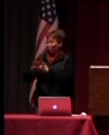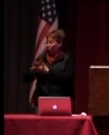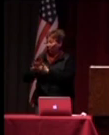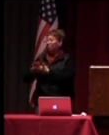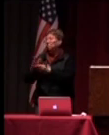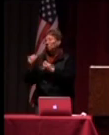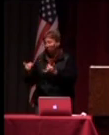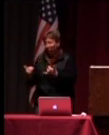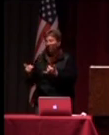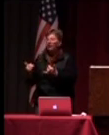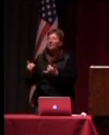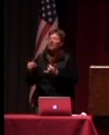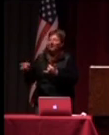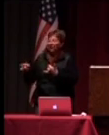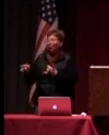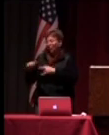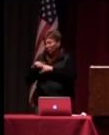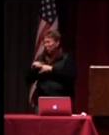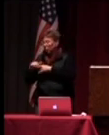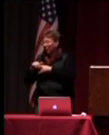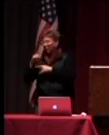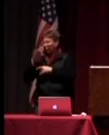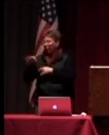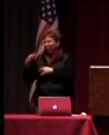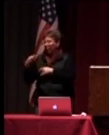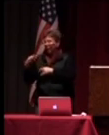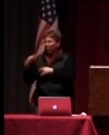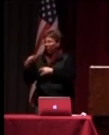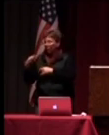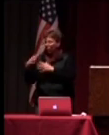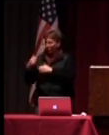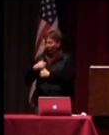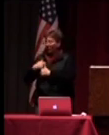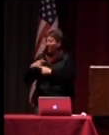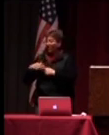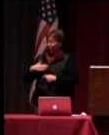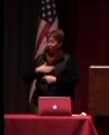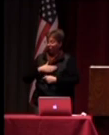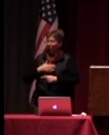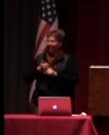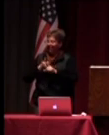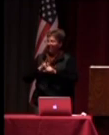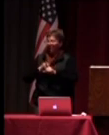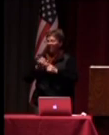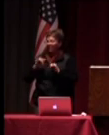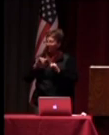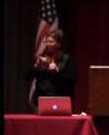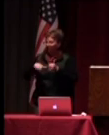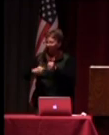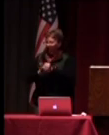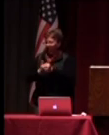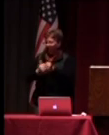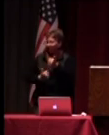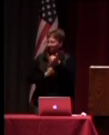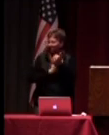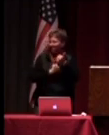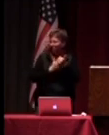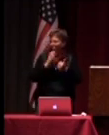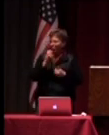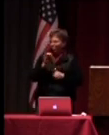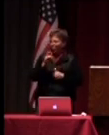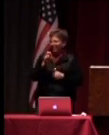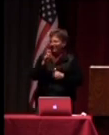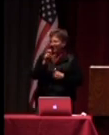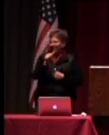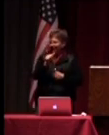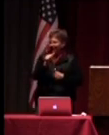interestingly, despite training for the French army, the adolescent Napoleon was a fierce Corsican patriot, and he was particularly obsessed with the